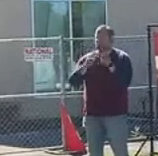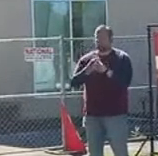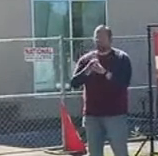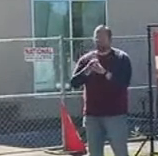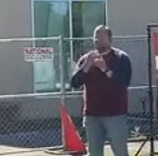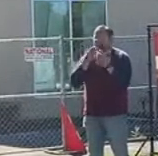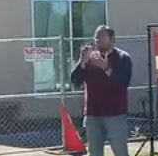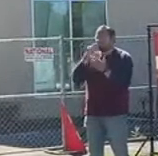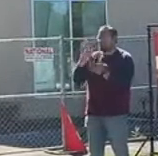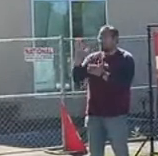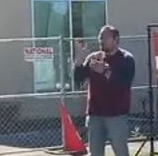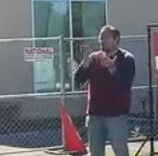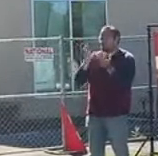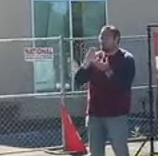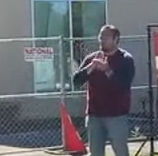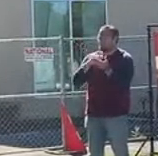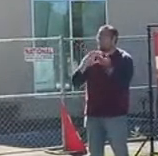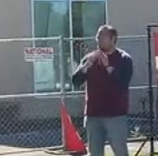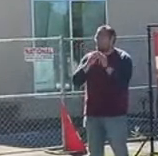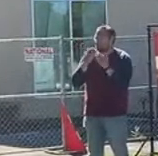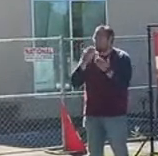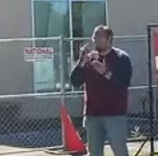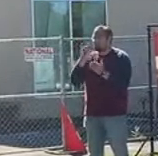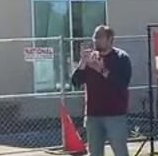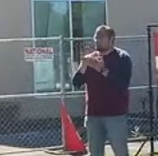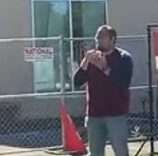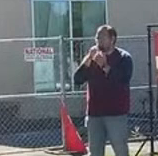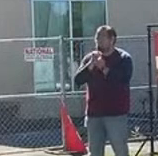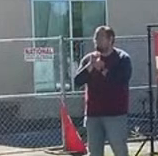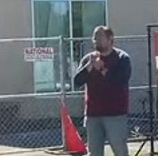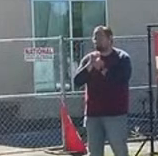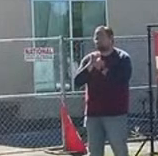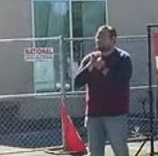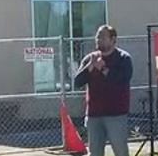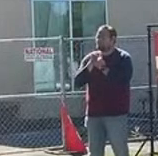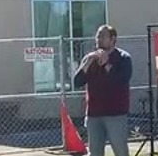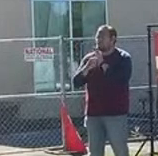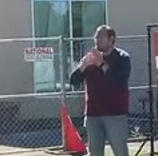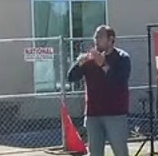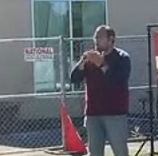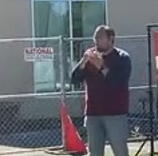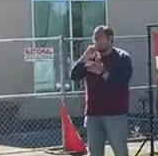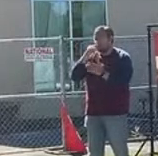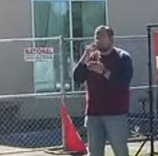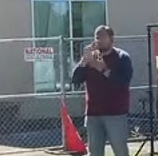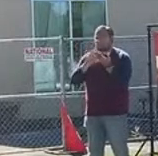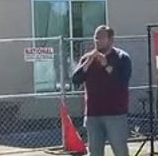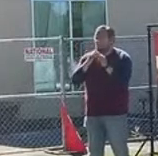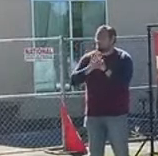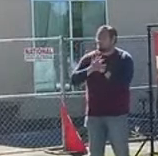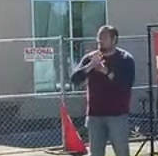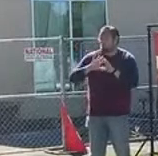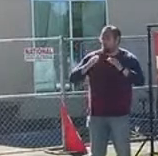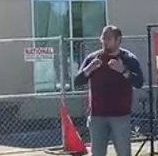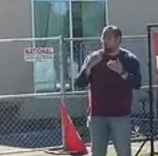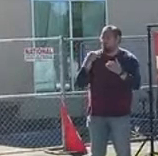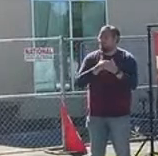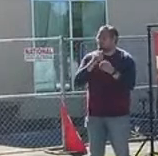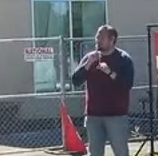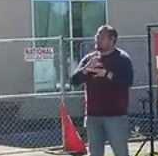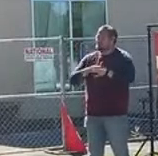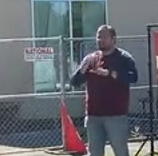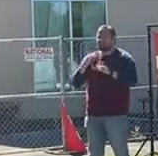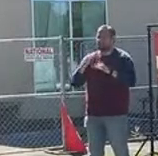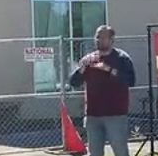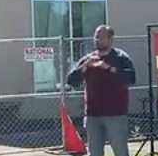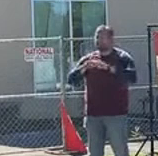you, Jesse, for your service to our community. Thank you for the love and care you show for all of the kids and for the community as a whole. We are blessed to have